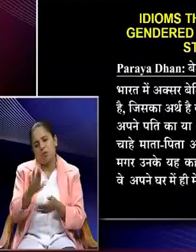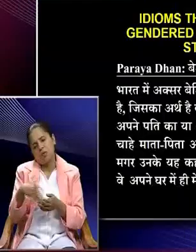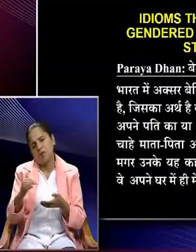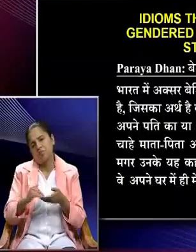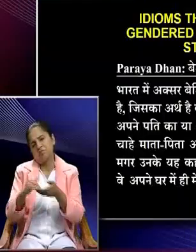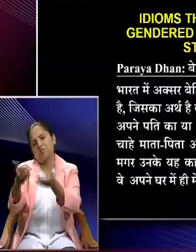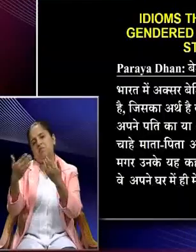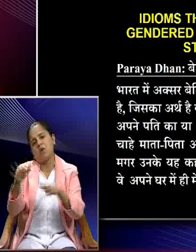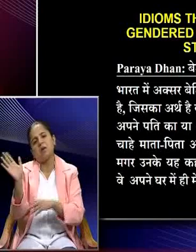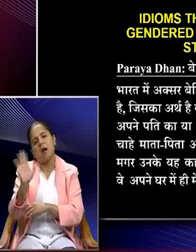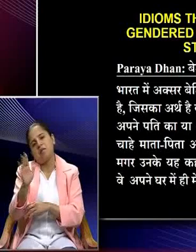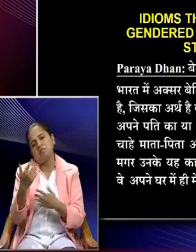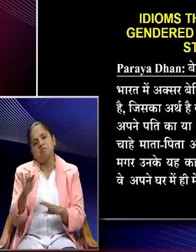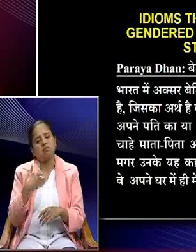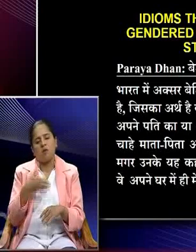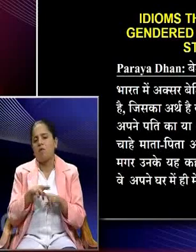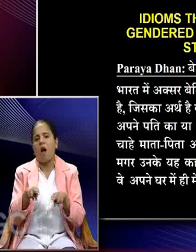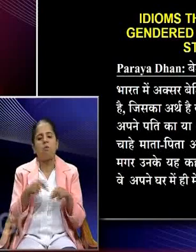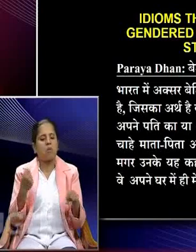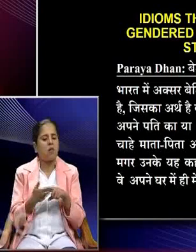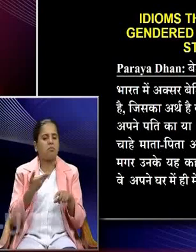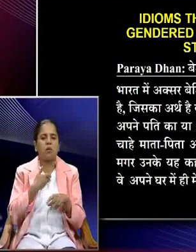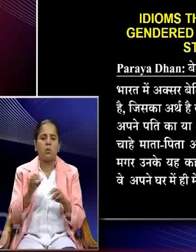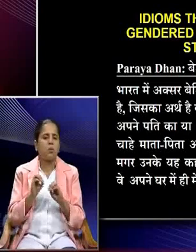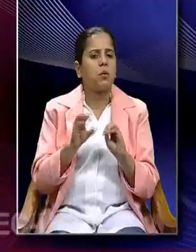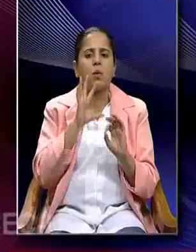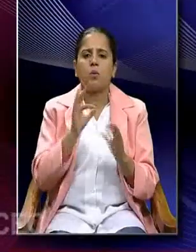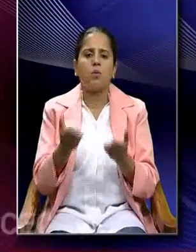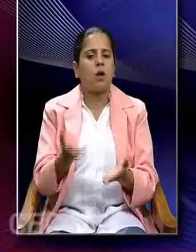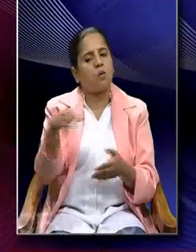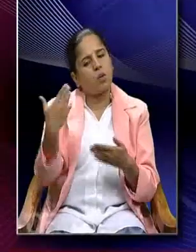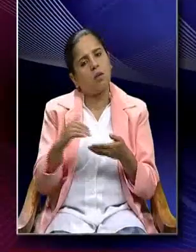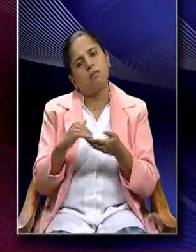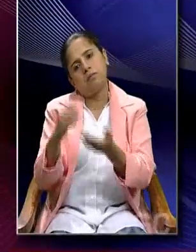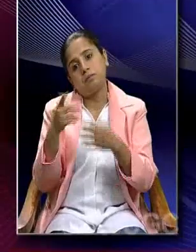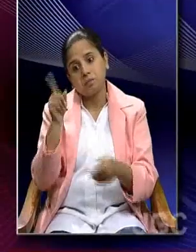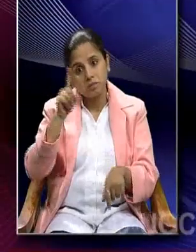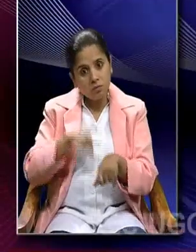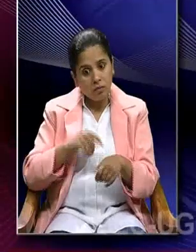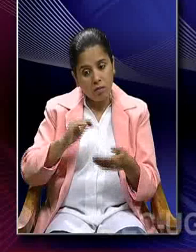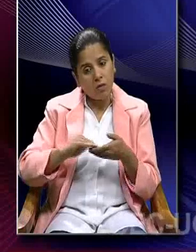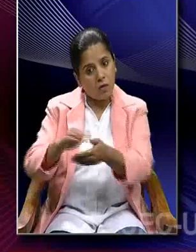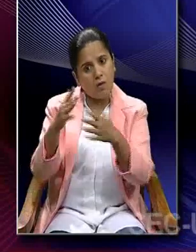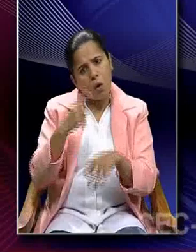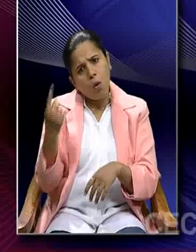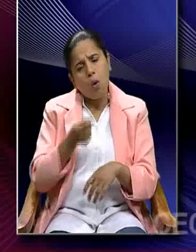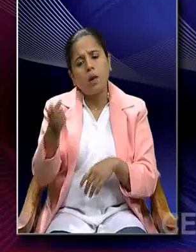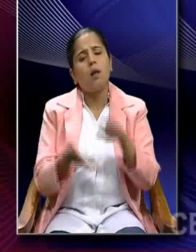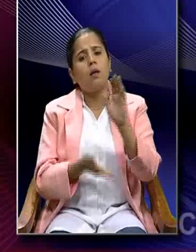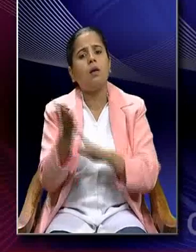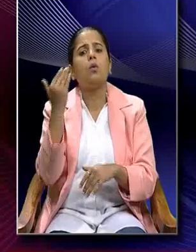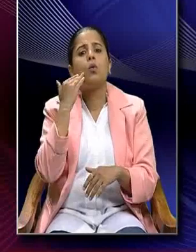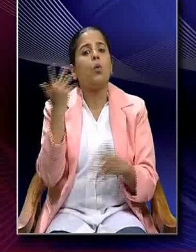here, she will go away. She really does not belong here. Or that once she is married, the only time she should leave